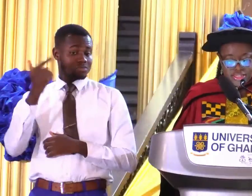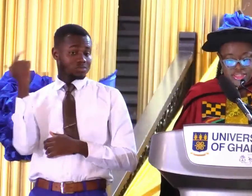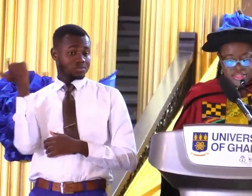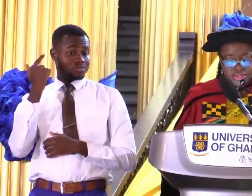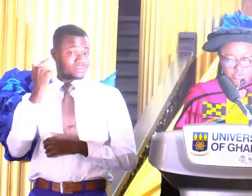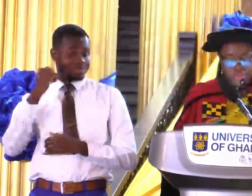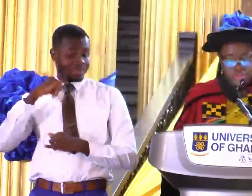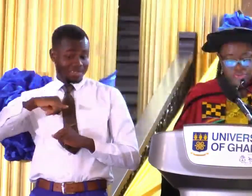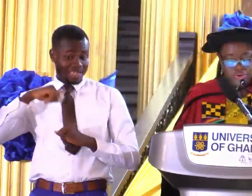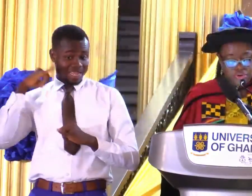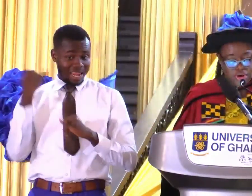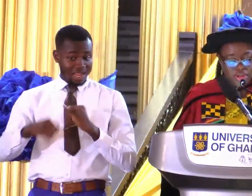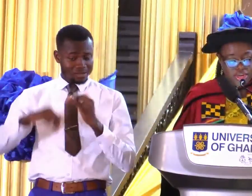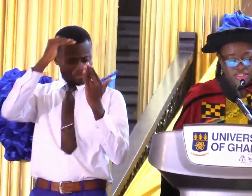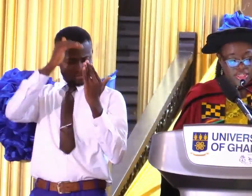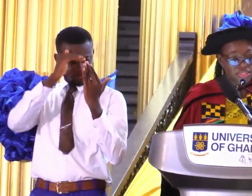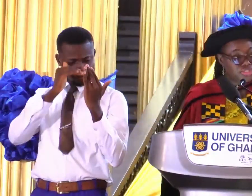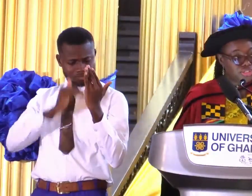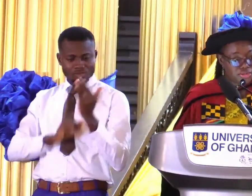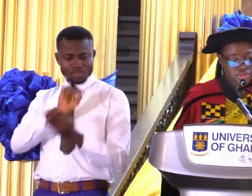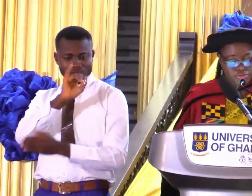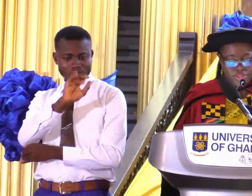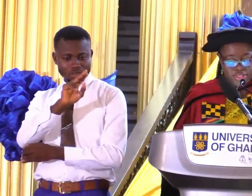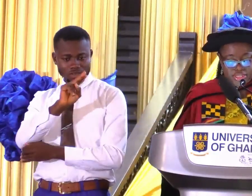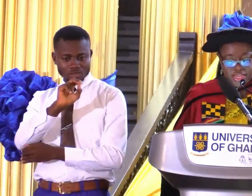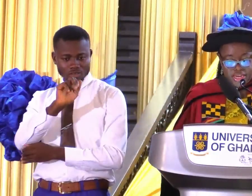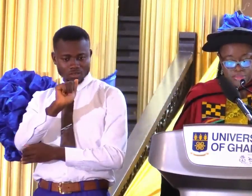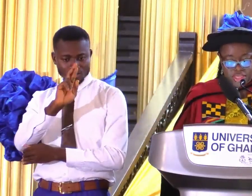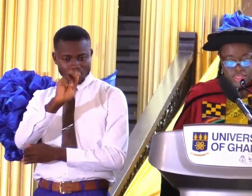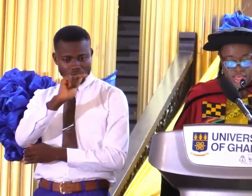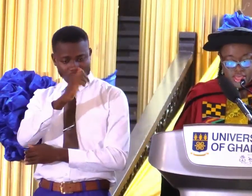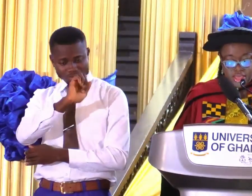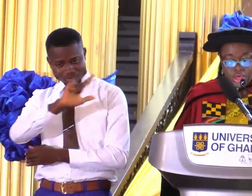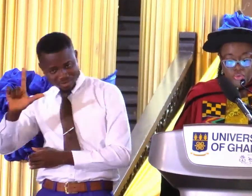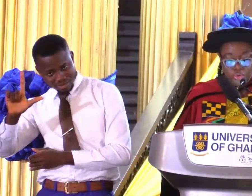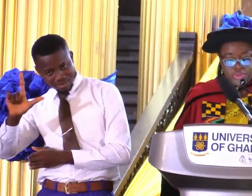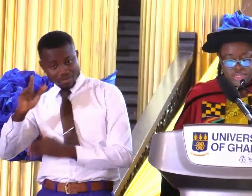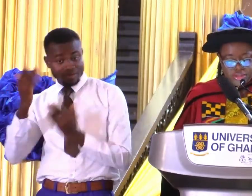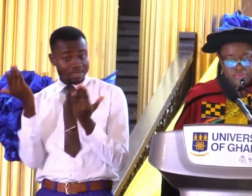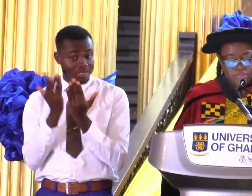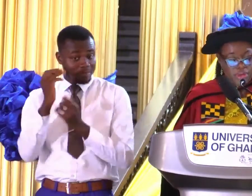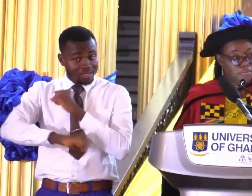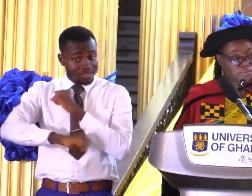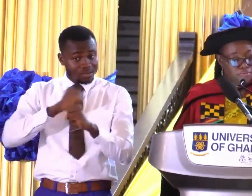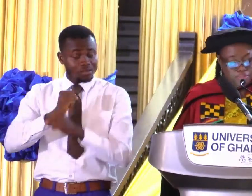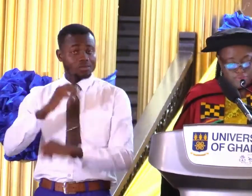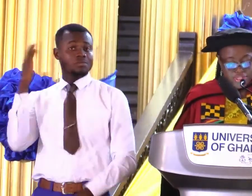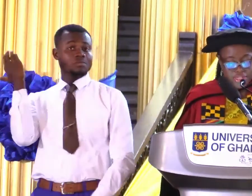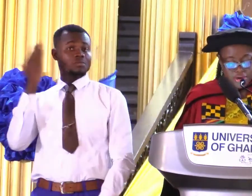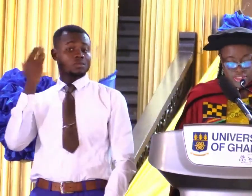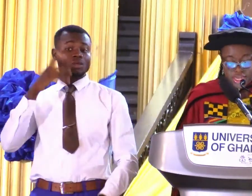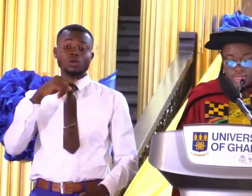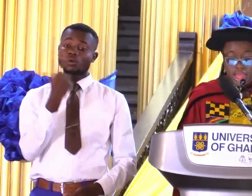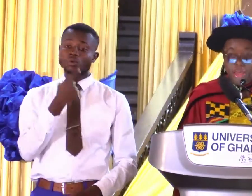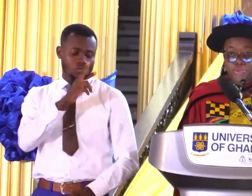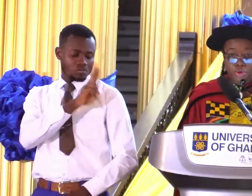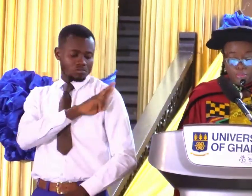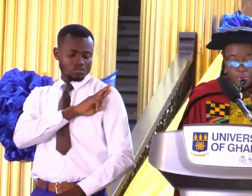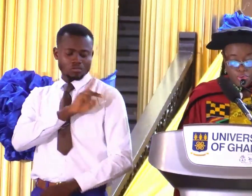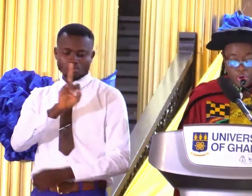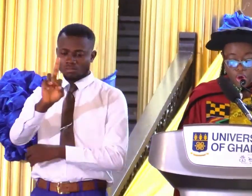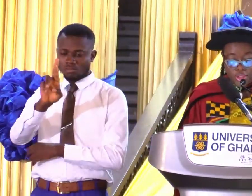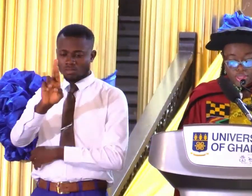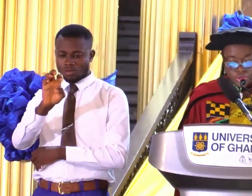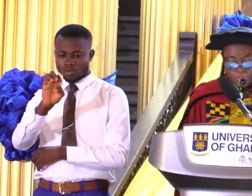last in the series of inaugural lectures scheduled for this academic year, will be delivered by Professor Regina